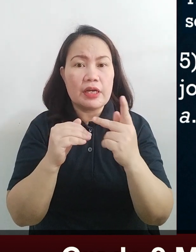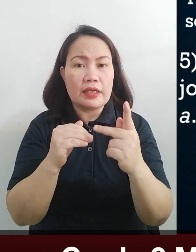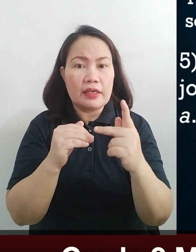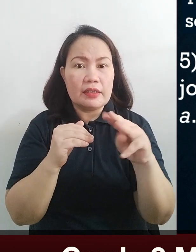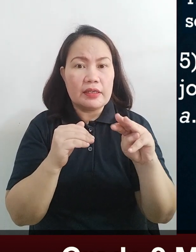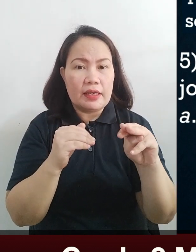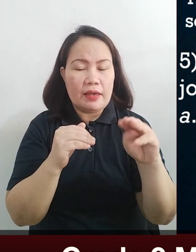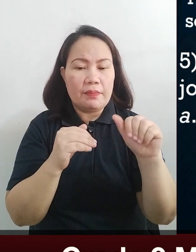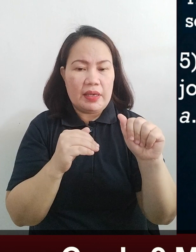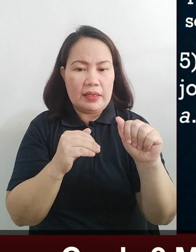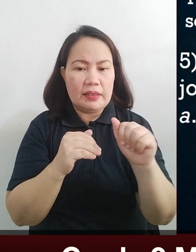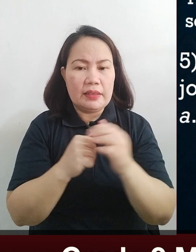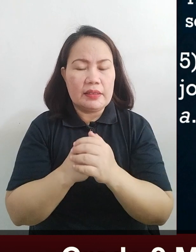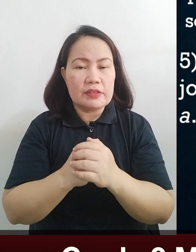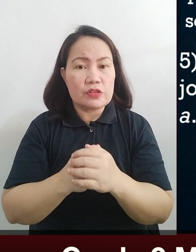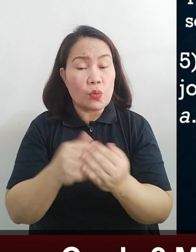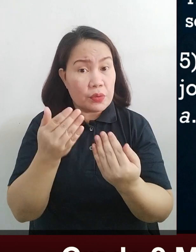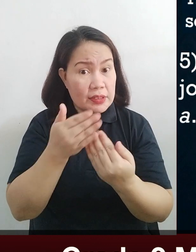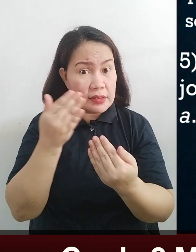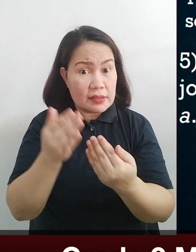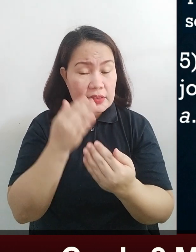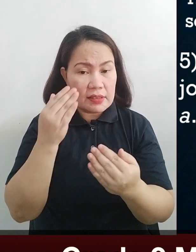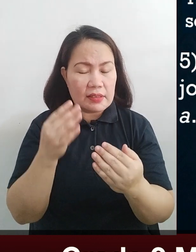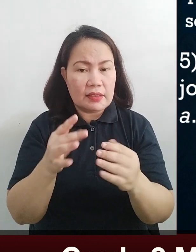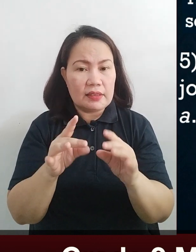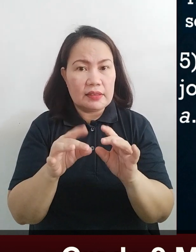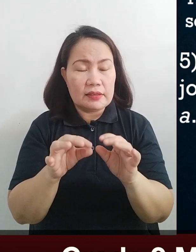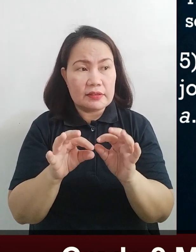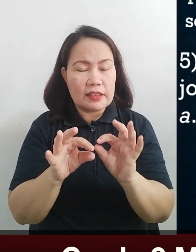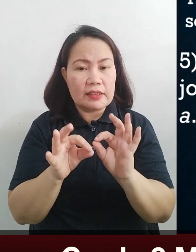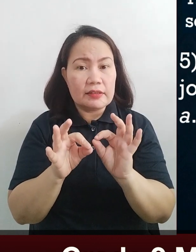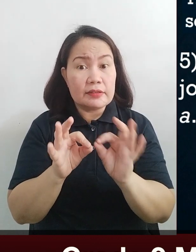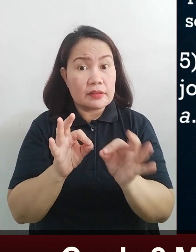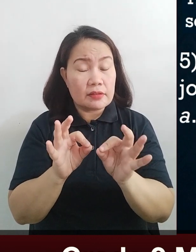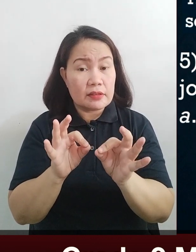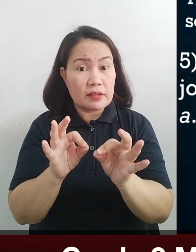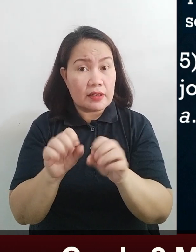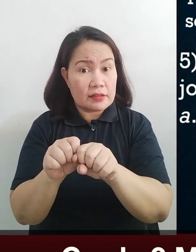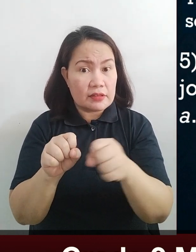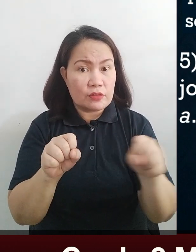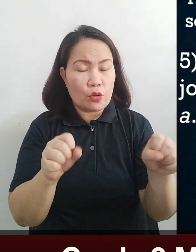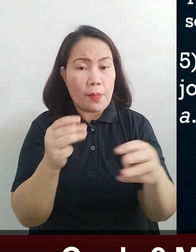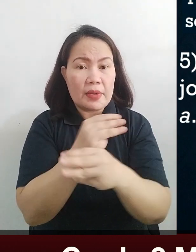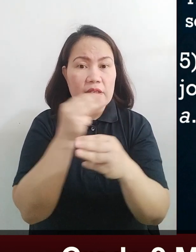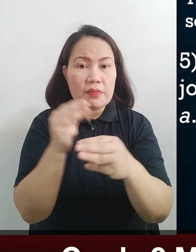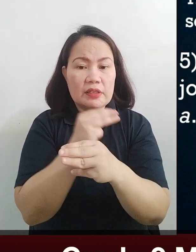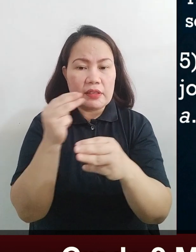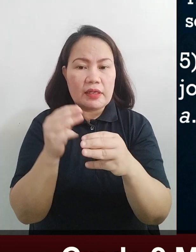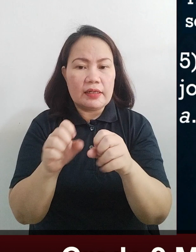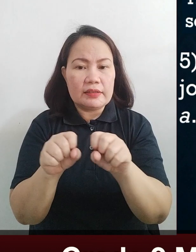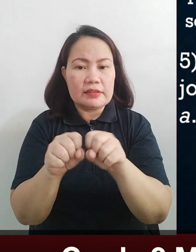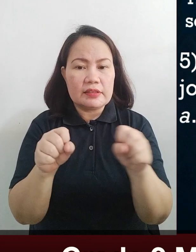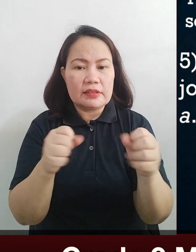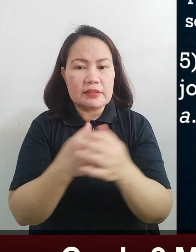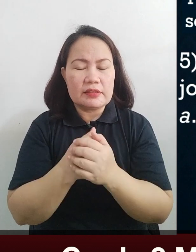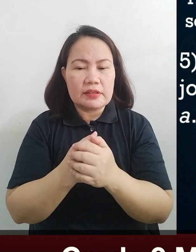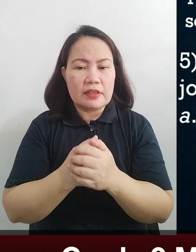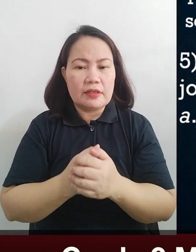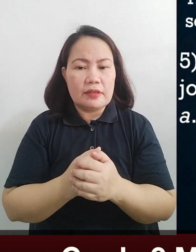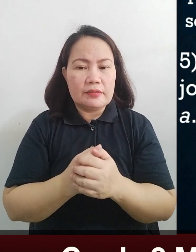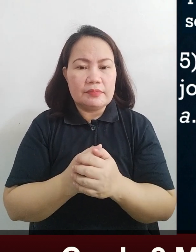hindi madali lang i-translate yung statement into a mathematical sentence kasi meron naman siyang